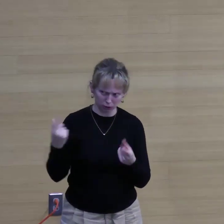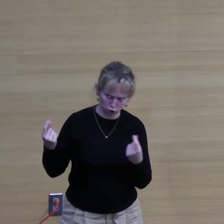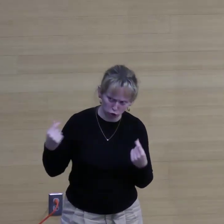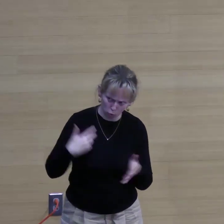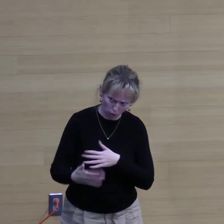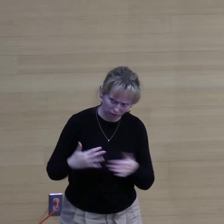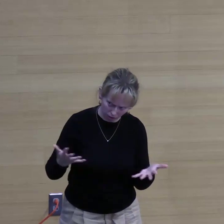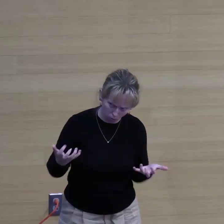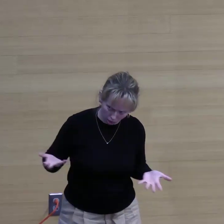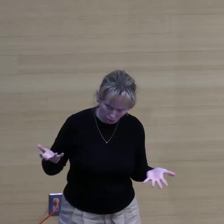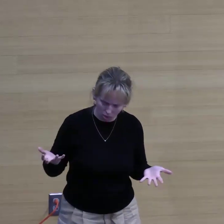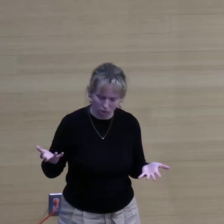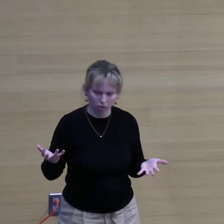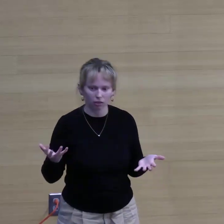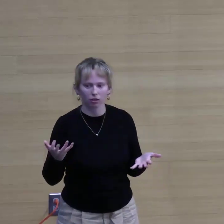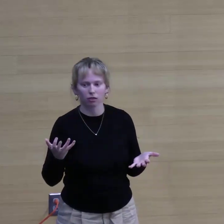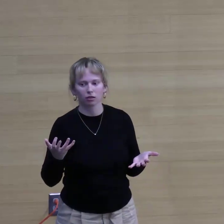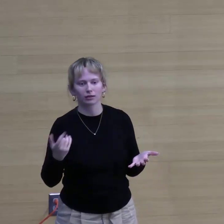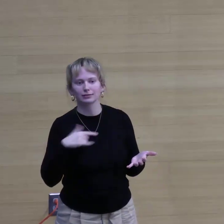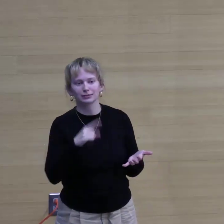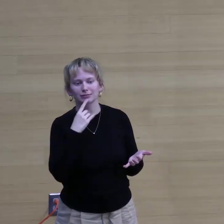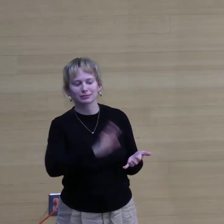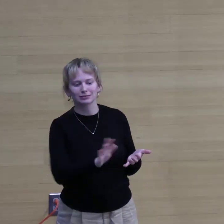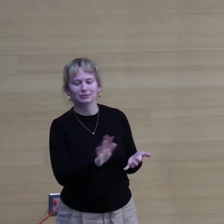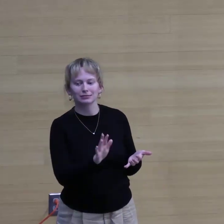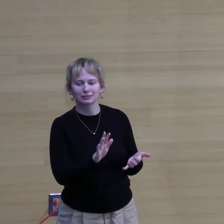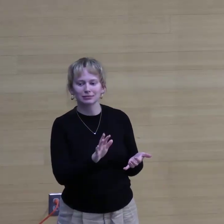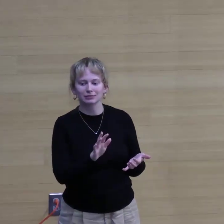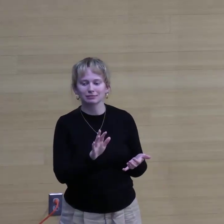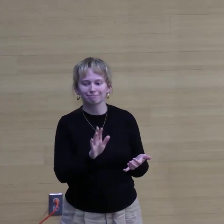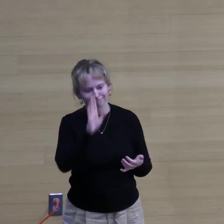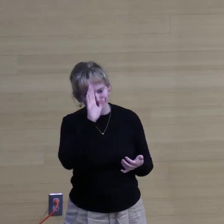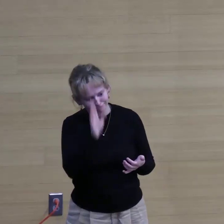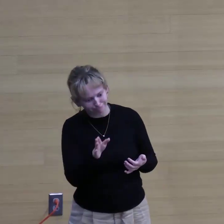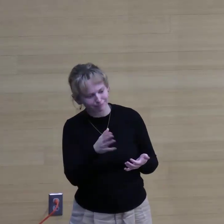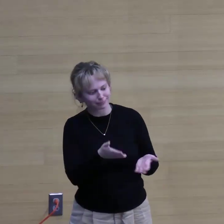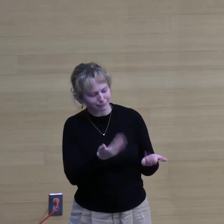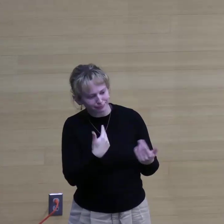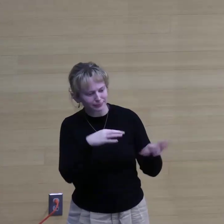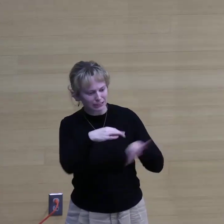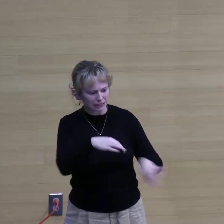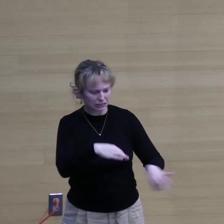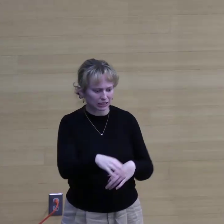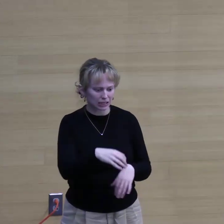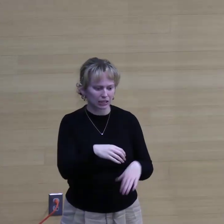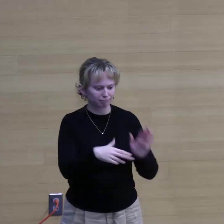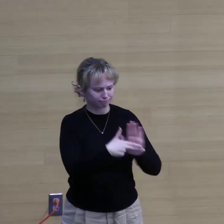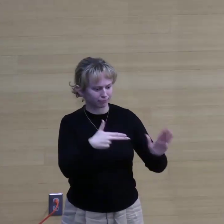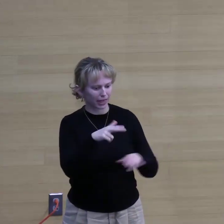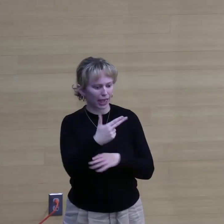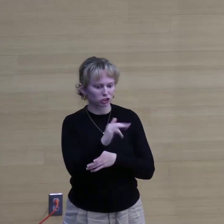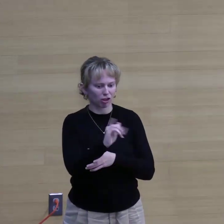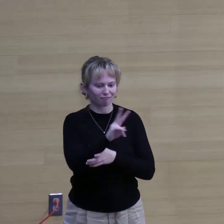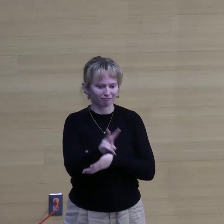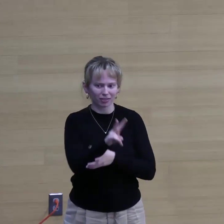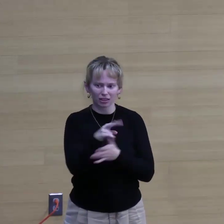whatever I can do. Then I said, oh, I started, hello, Brian, give me the status of HIV in your university.